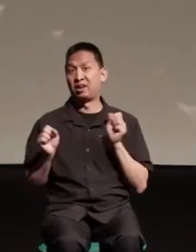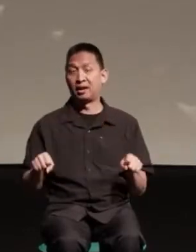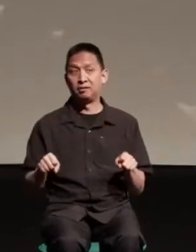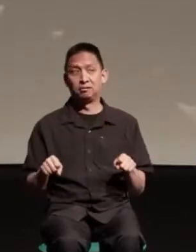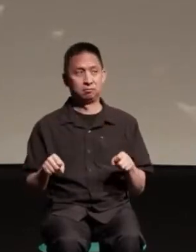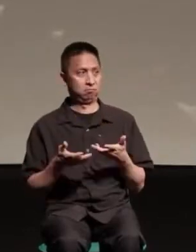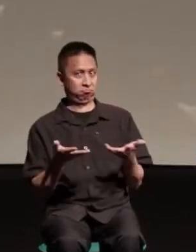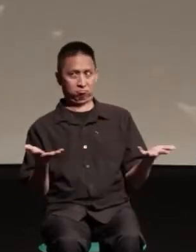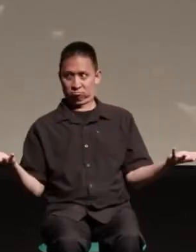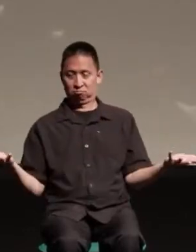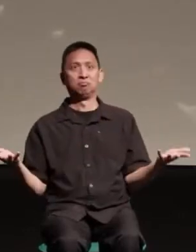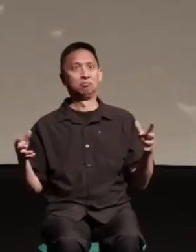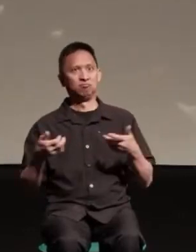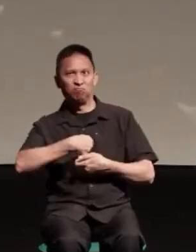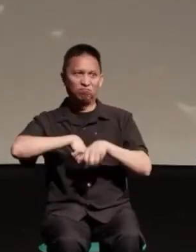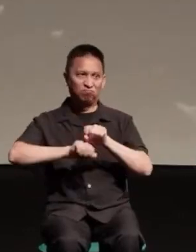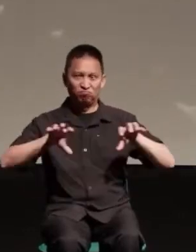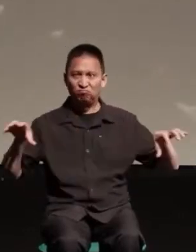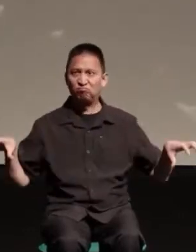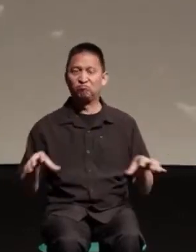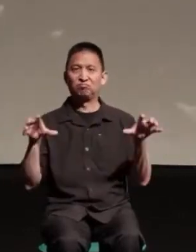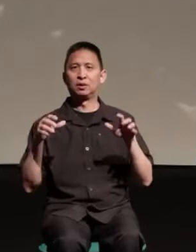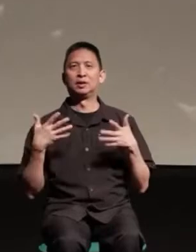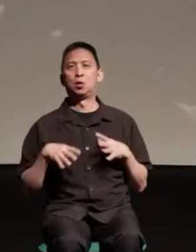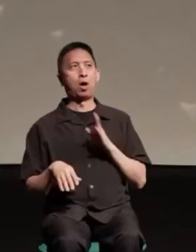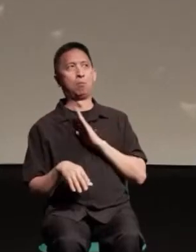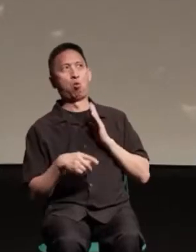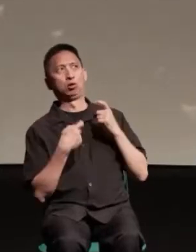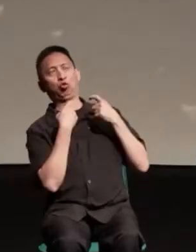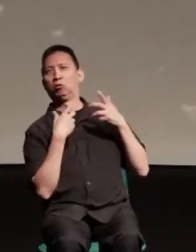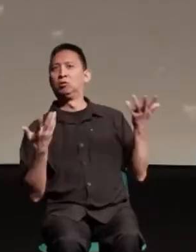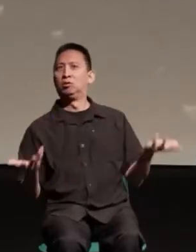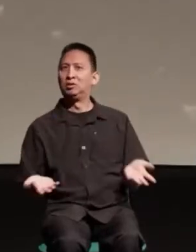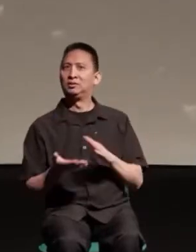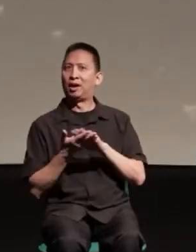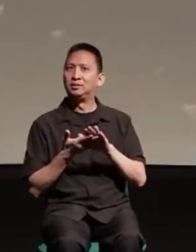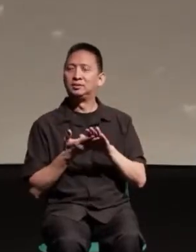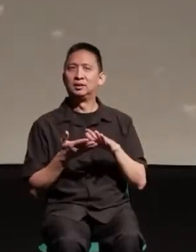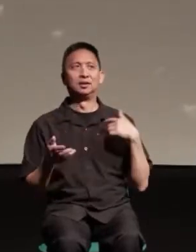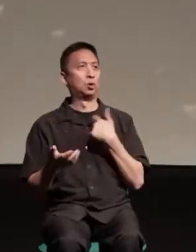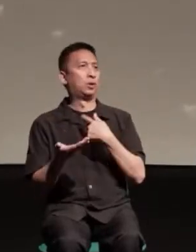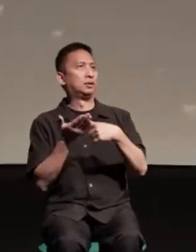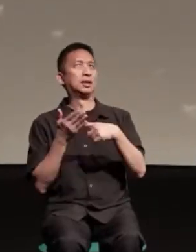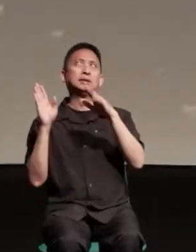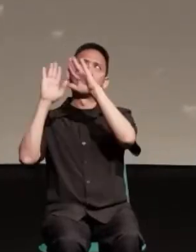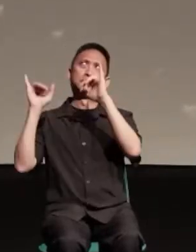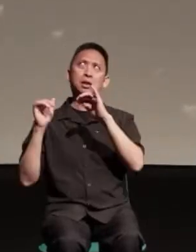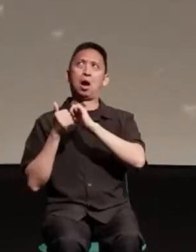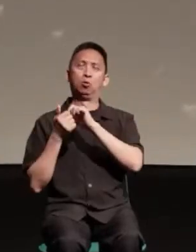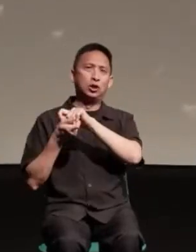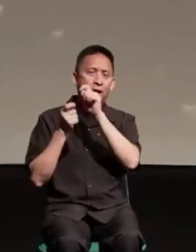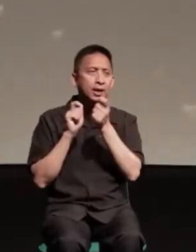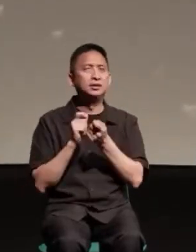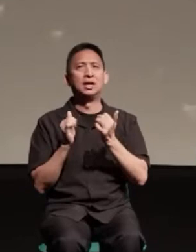retain control of our board, they retain control of us. So I think when we're talking about systems and the way we can change and the way